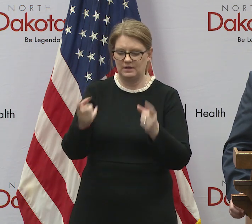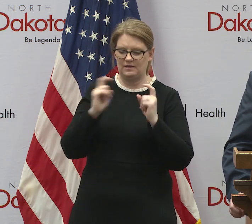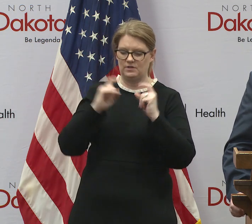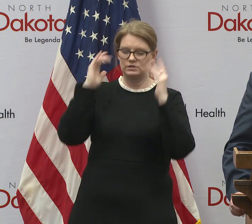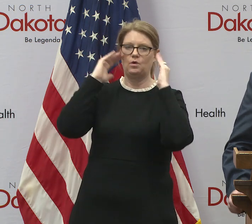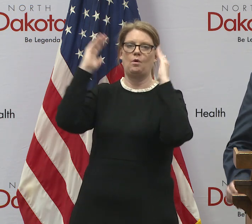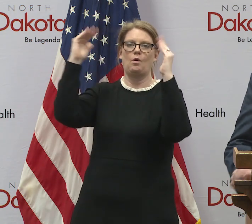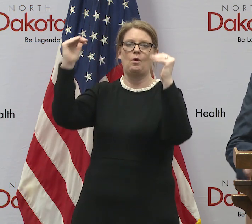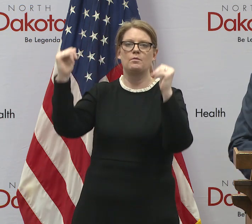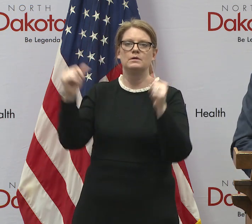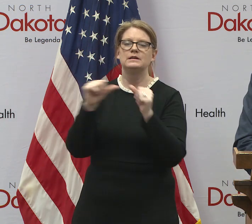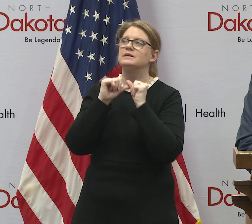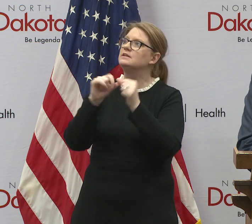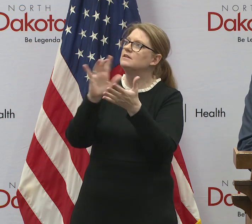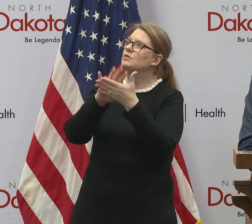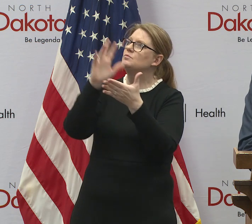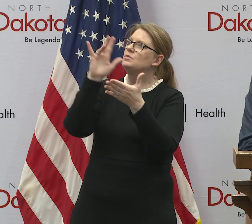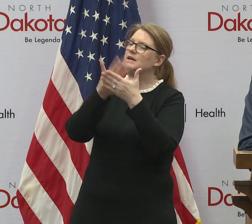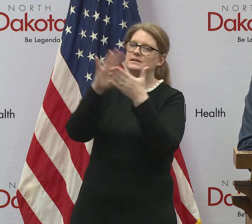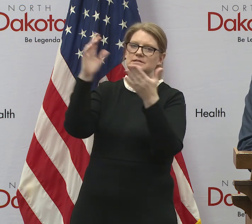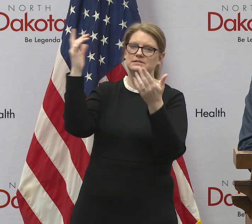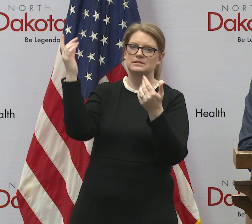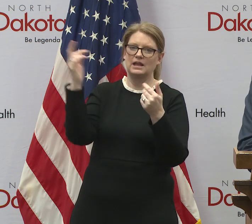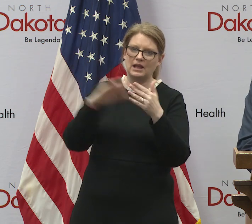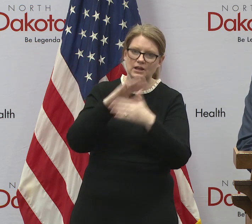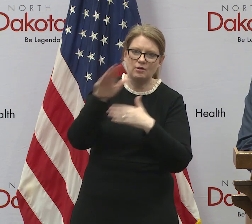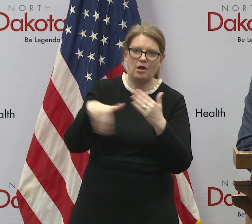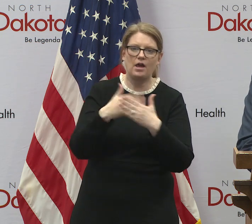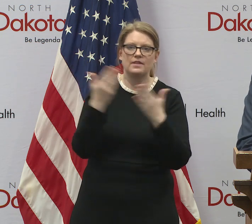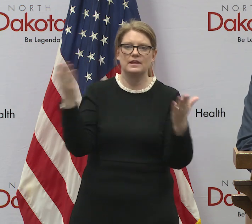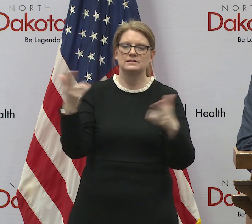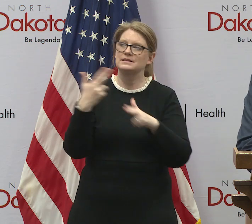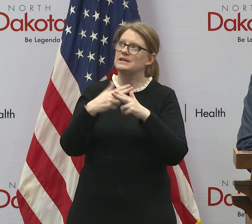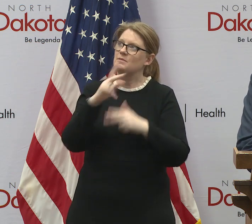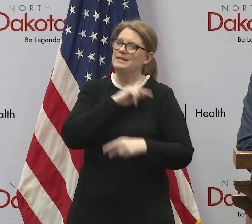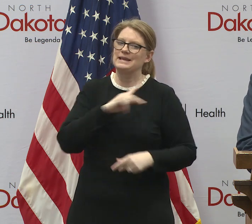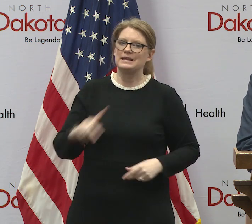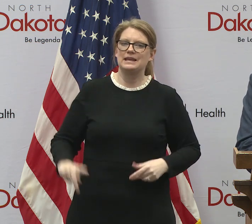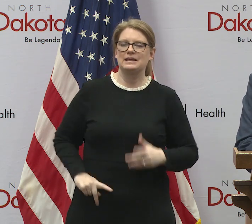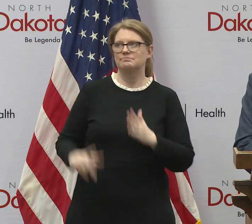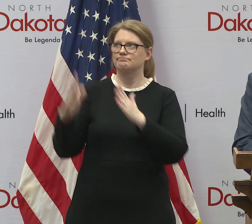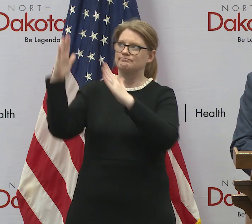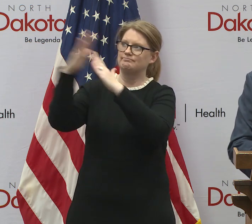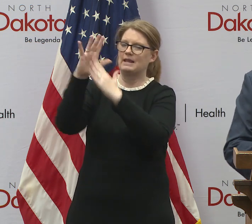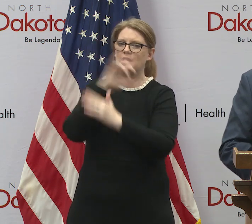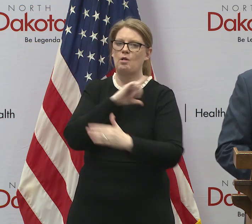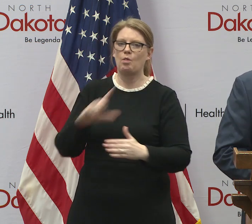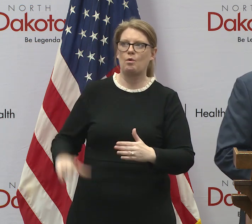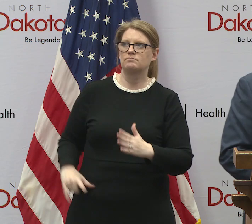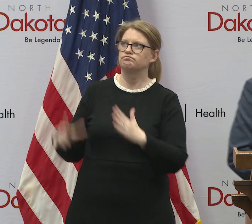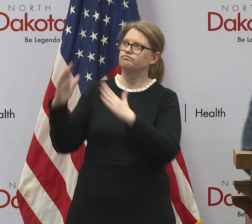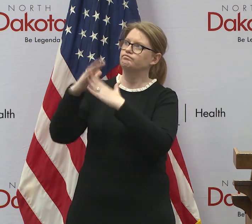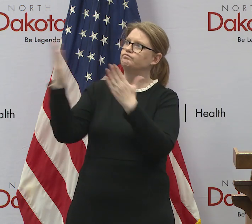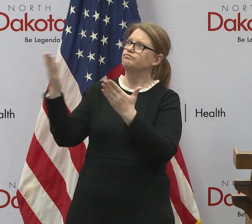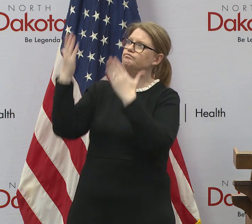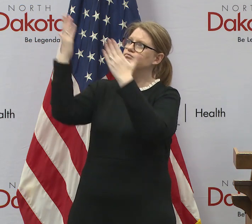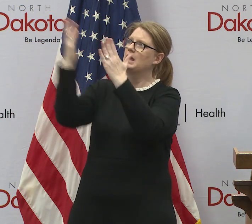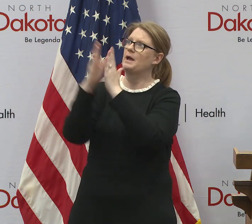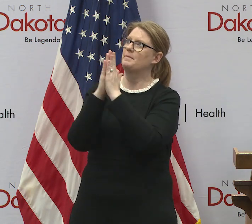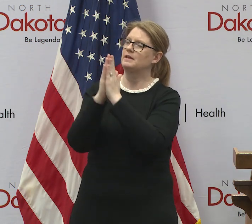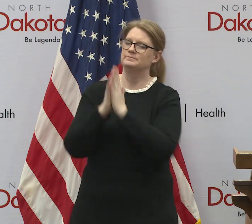we continue to give you praise in all things. We pray this in the name of the King of Kings and the Lord of Lords. Amen.